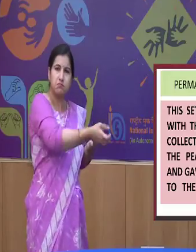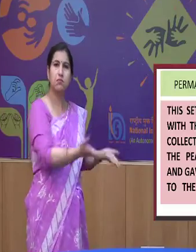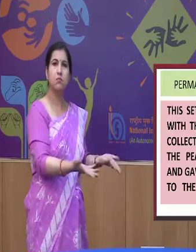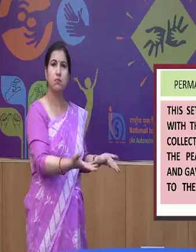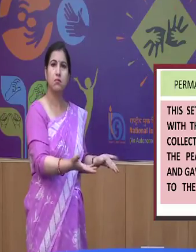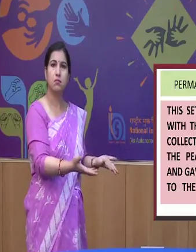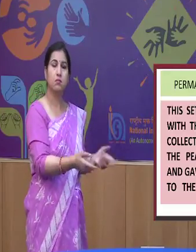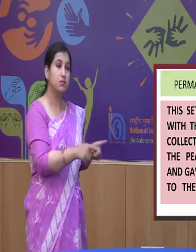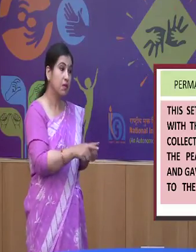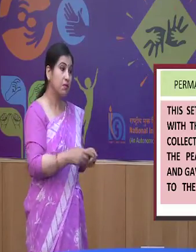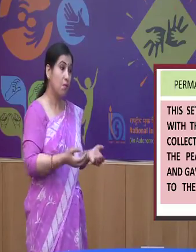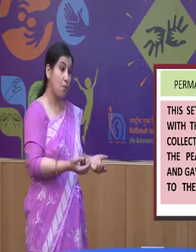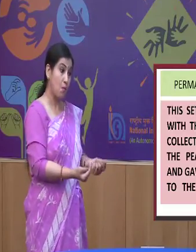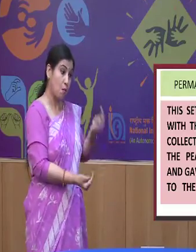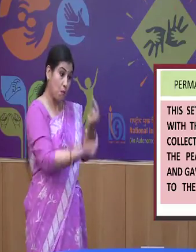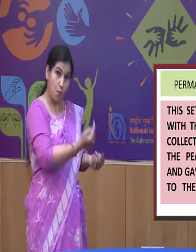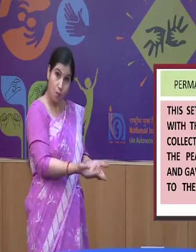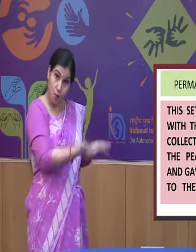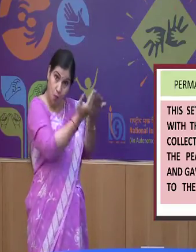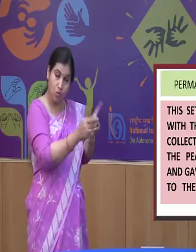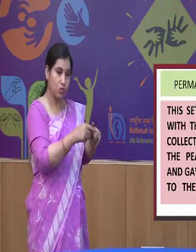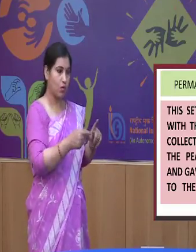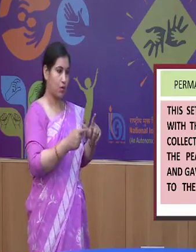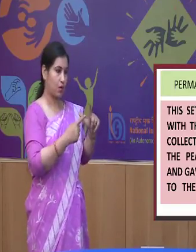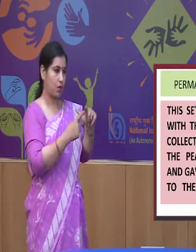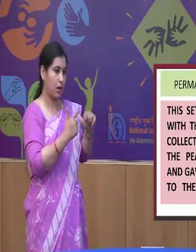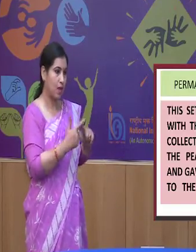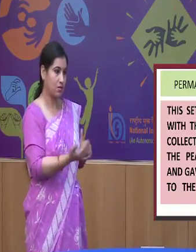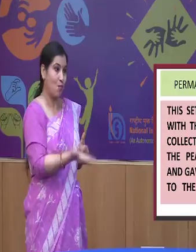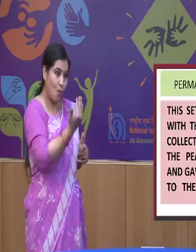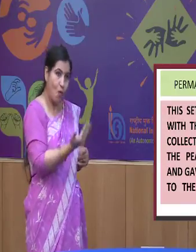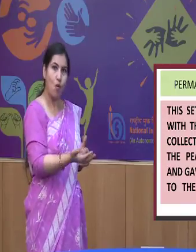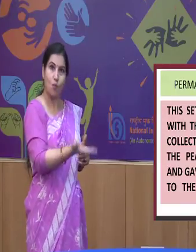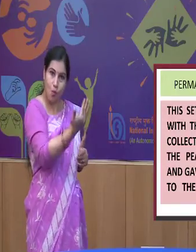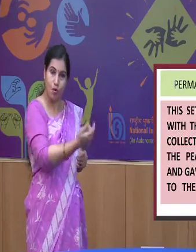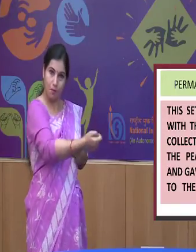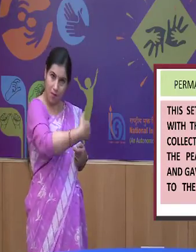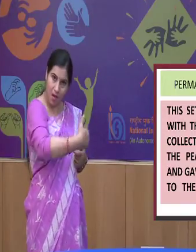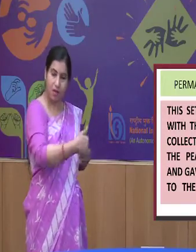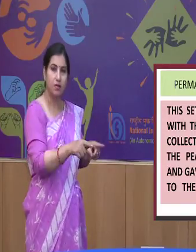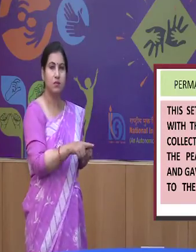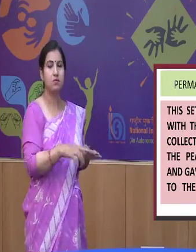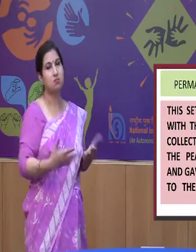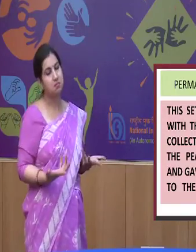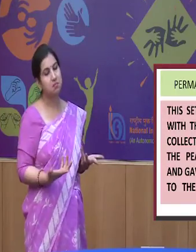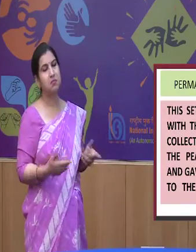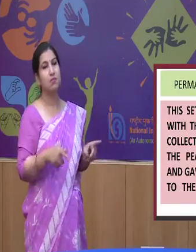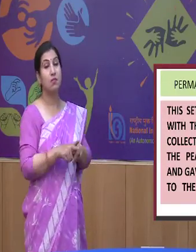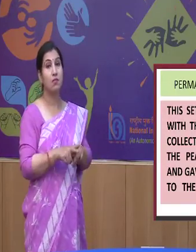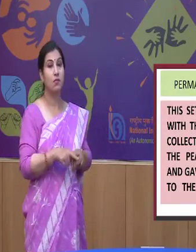so that more revenue could be earned. And as the company was to get a